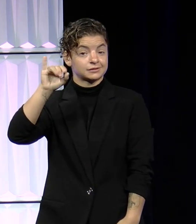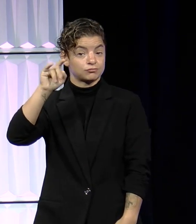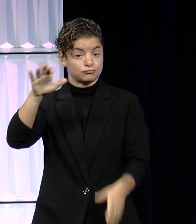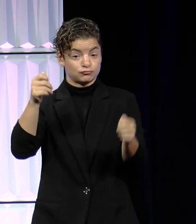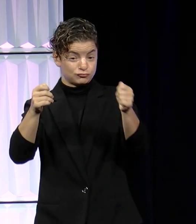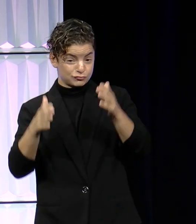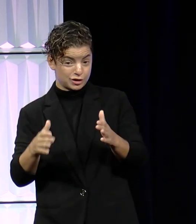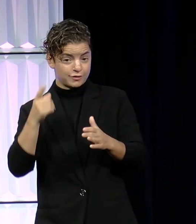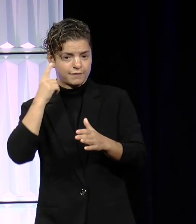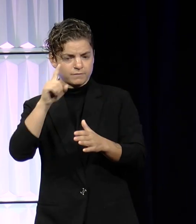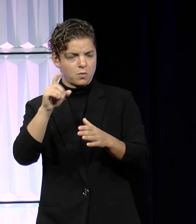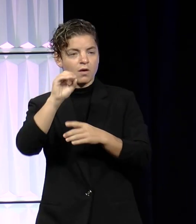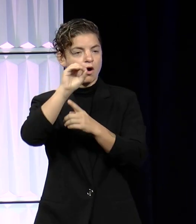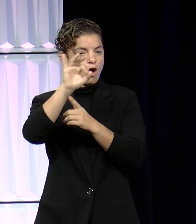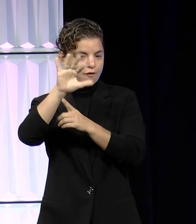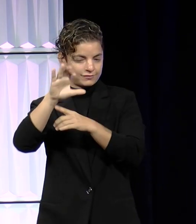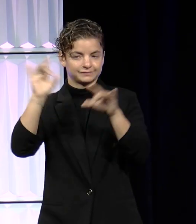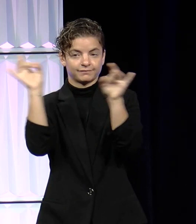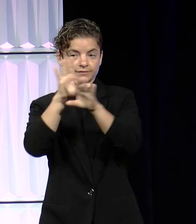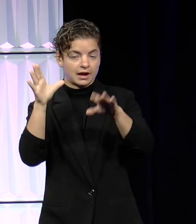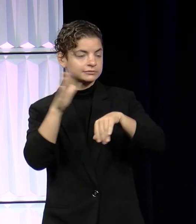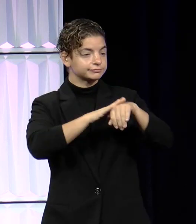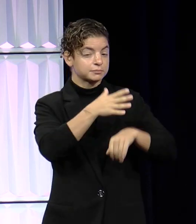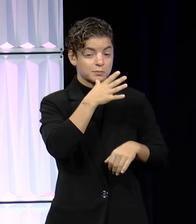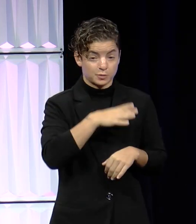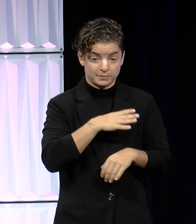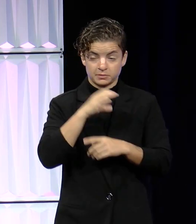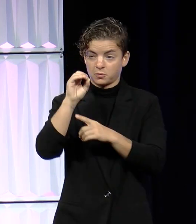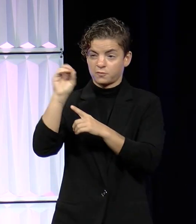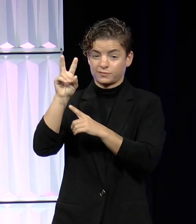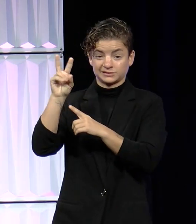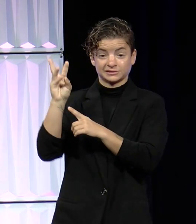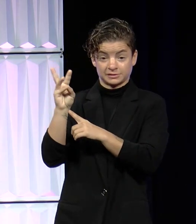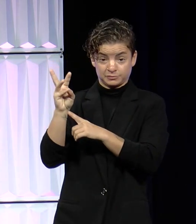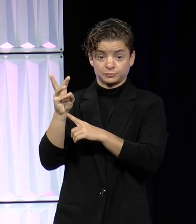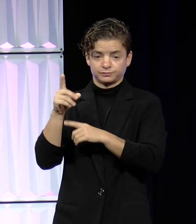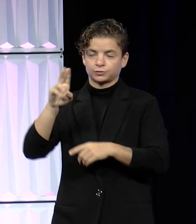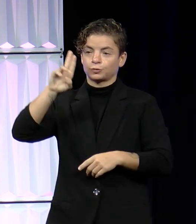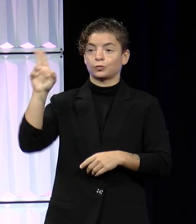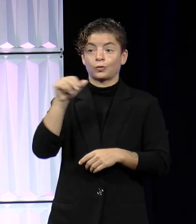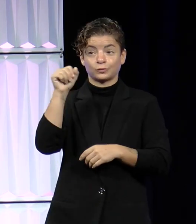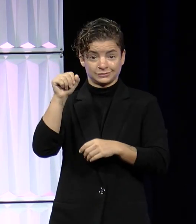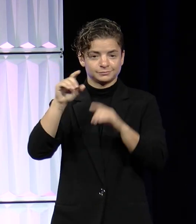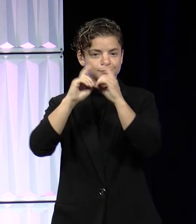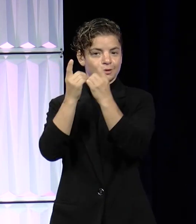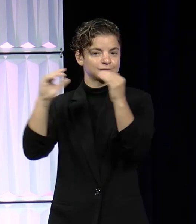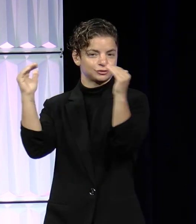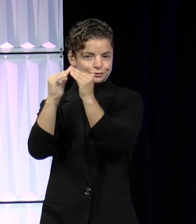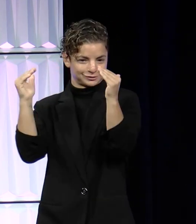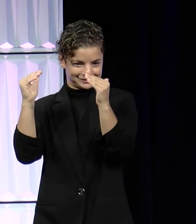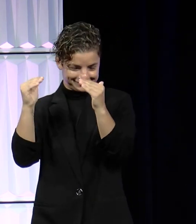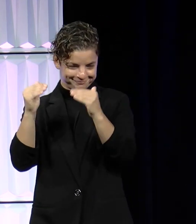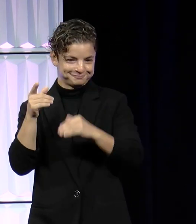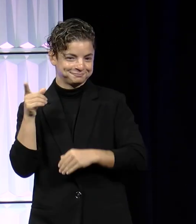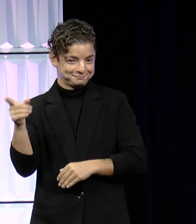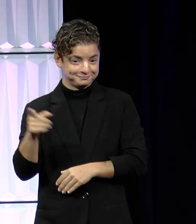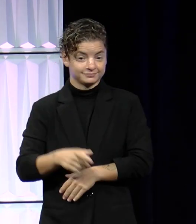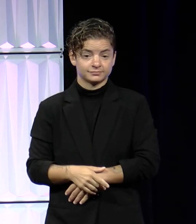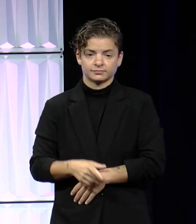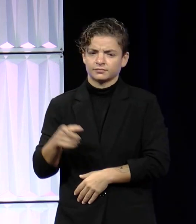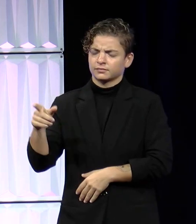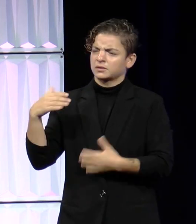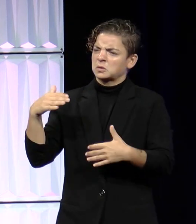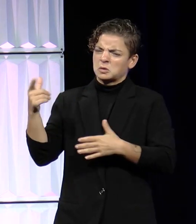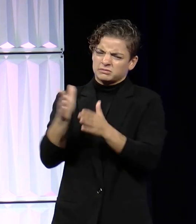and domestic violence prevention, Allison is passionate about OVW's mission and ensuring that